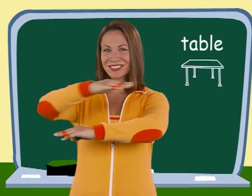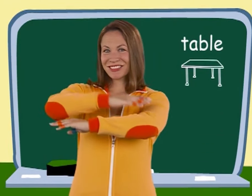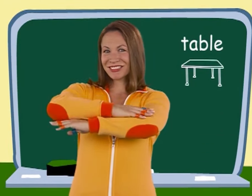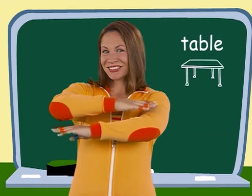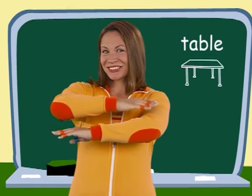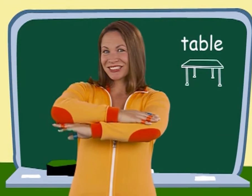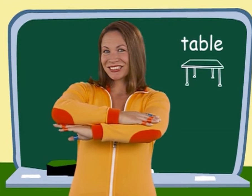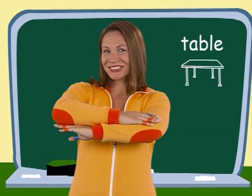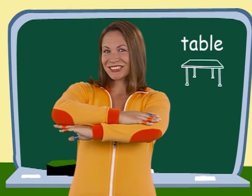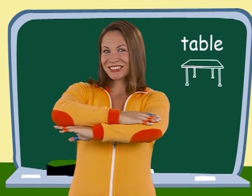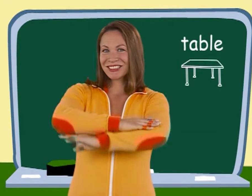Sign table.